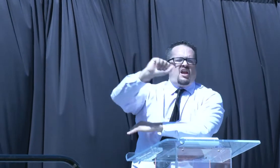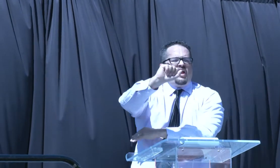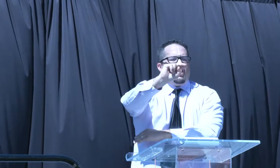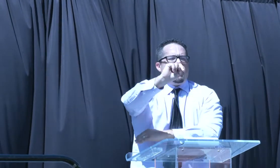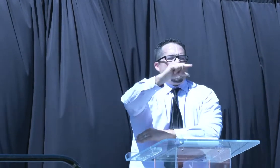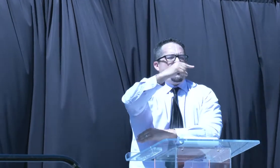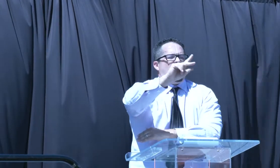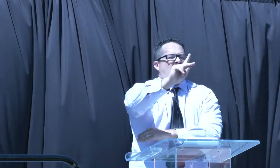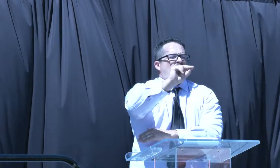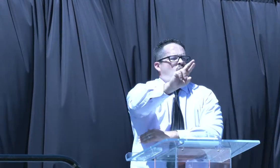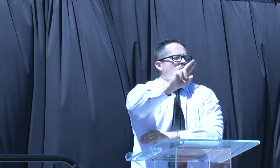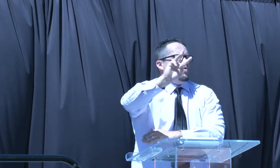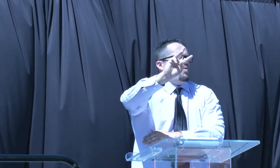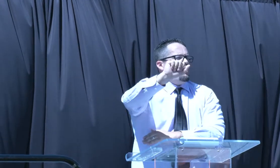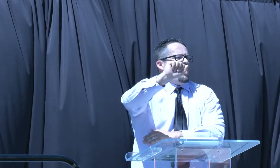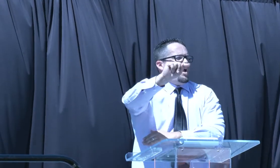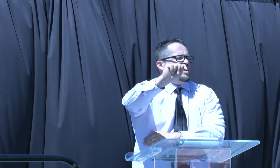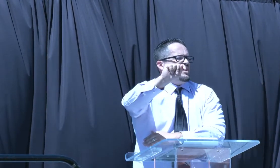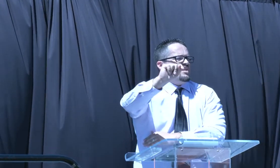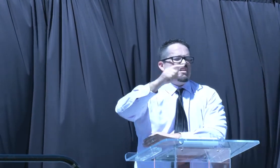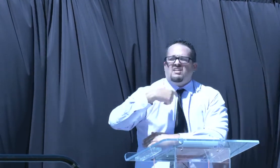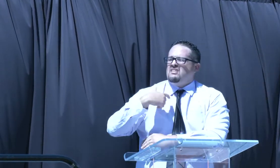And watched the sunrise at Angkor Wat.